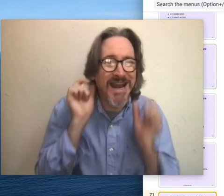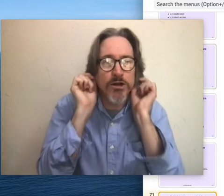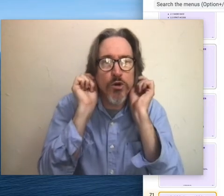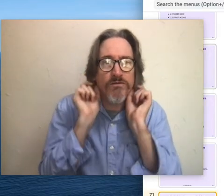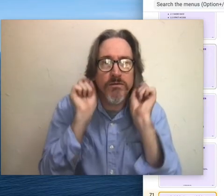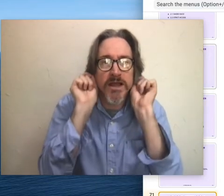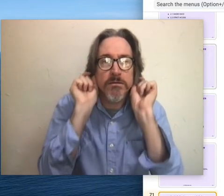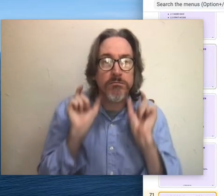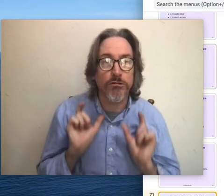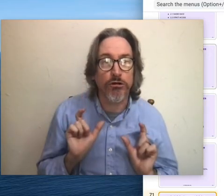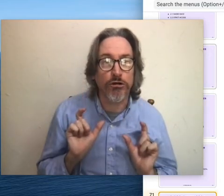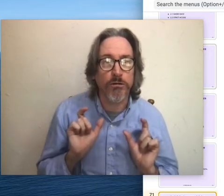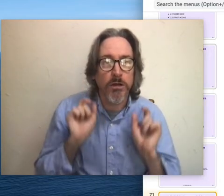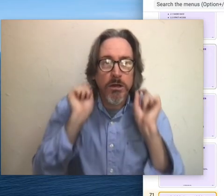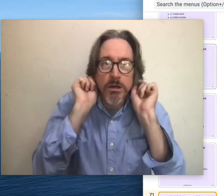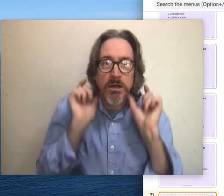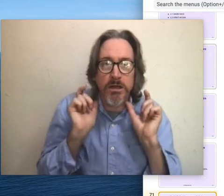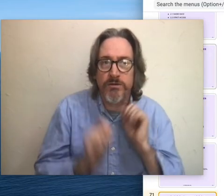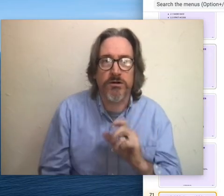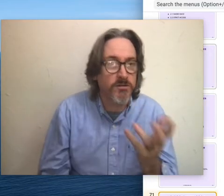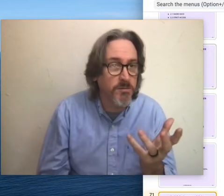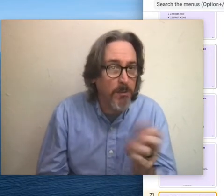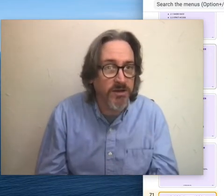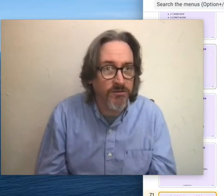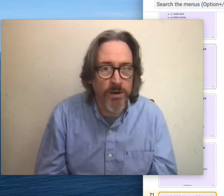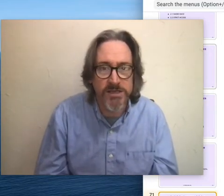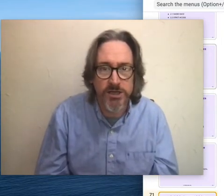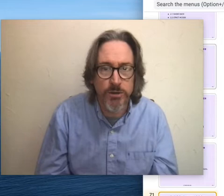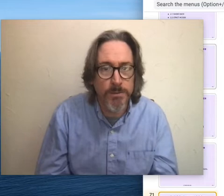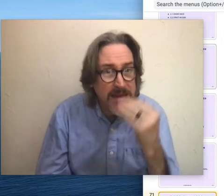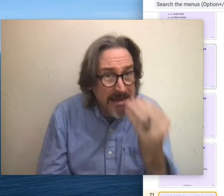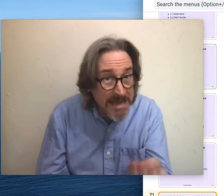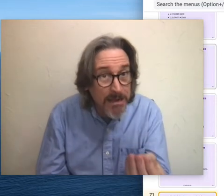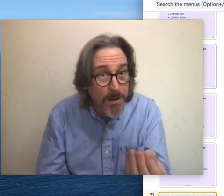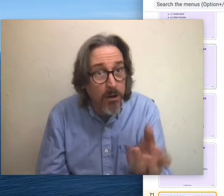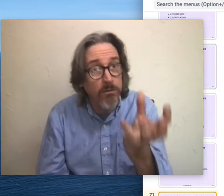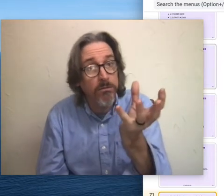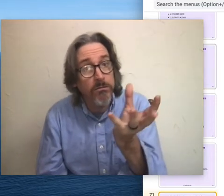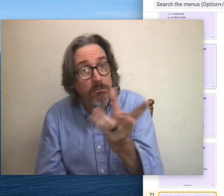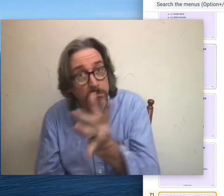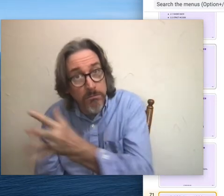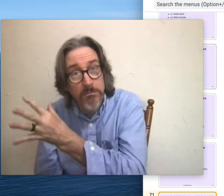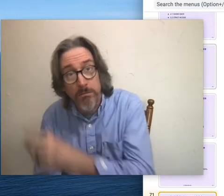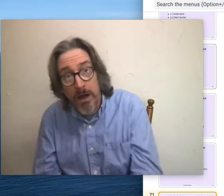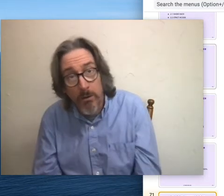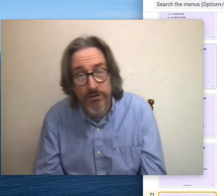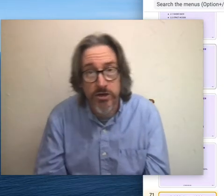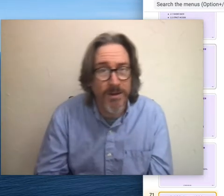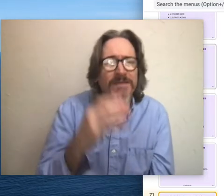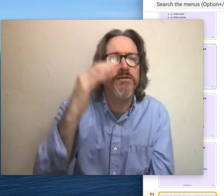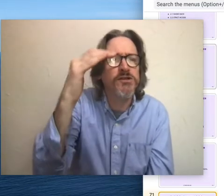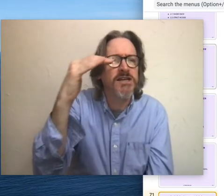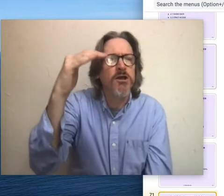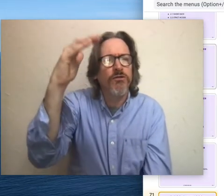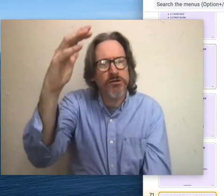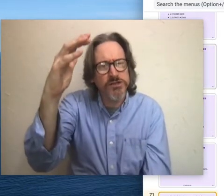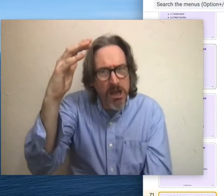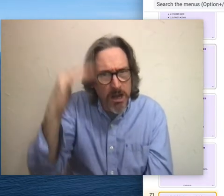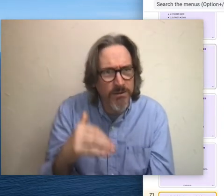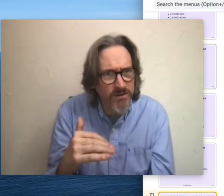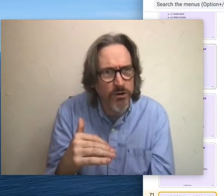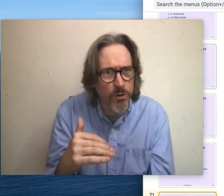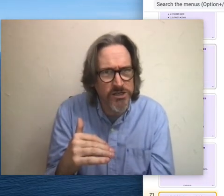And I don't know if like there are a couple of different ways to do it, but think about what they're talking about. And then